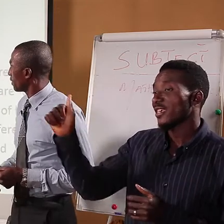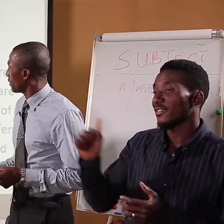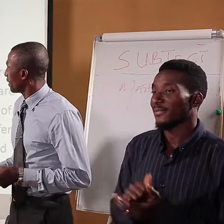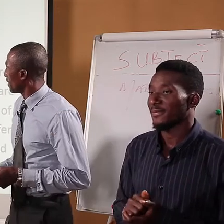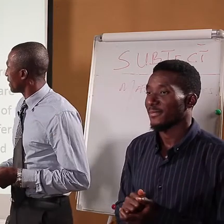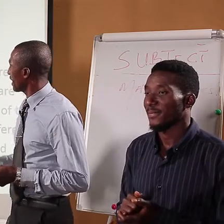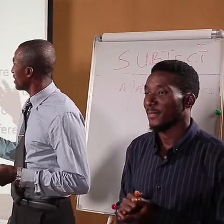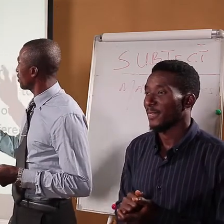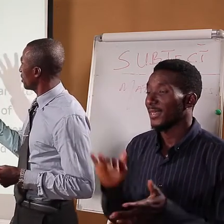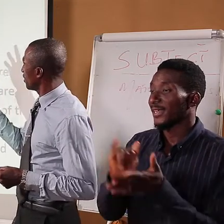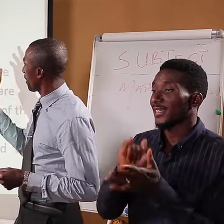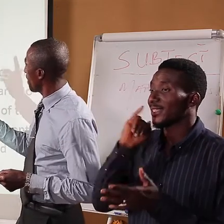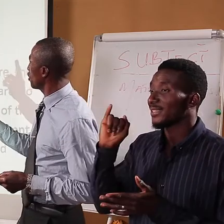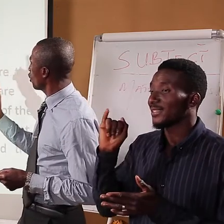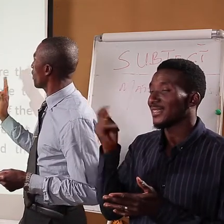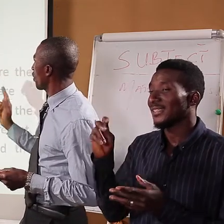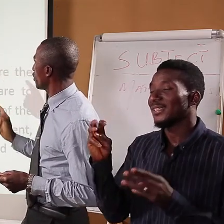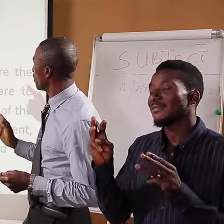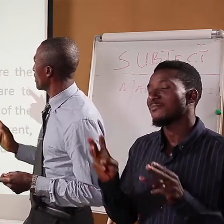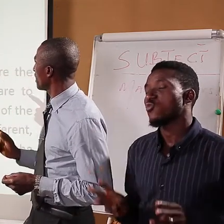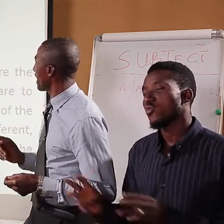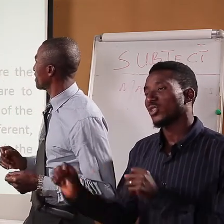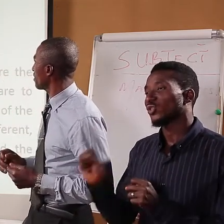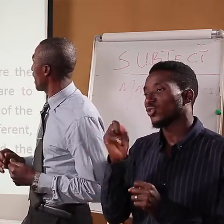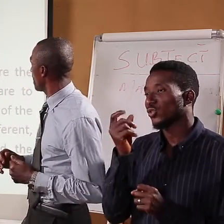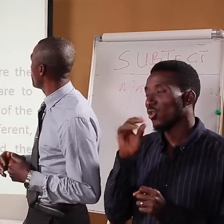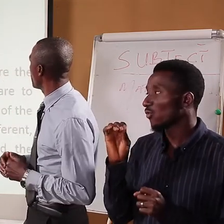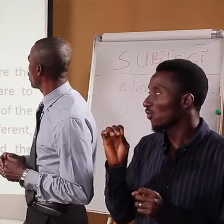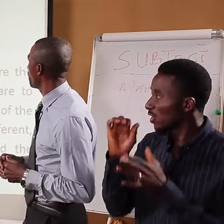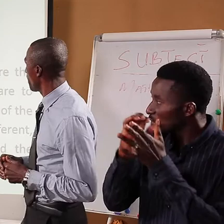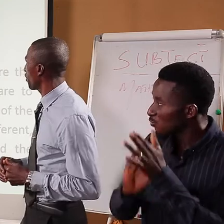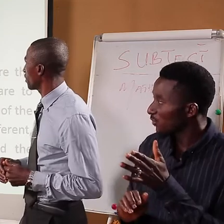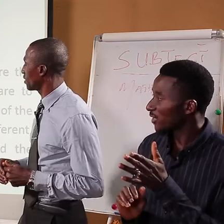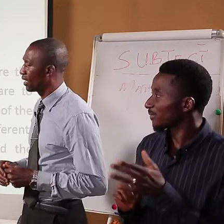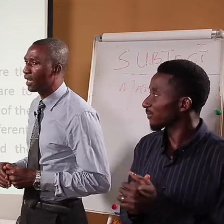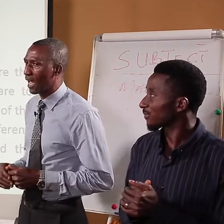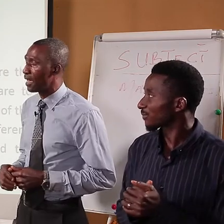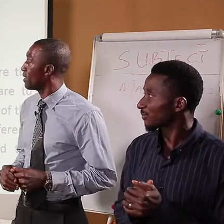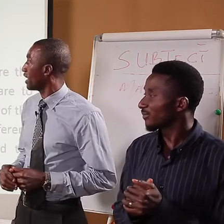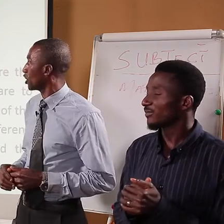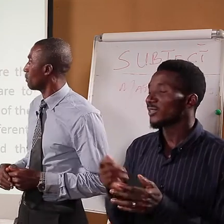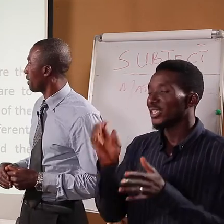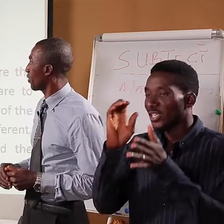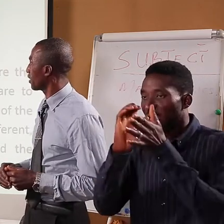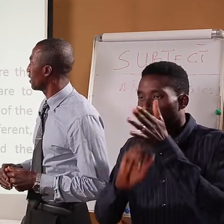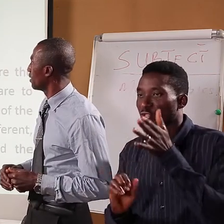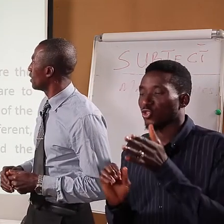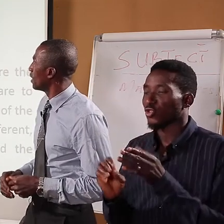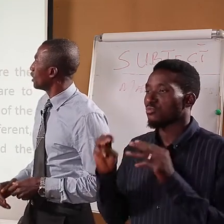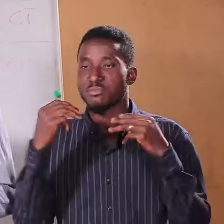A, that is the method we are considering, that is elimination method. Elimination